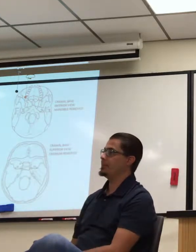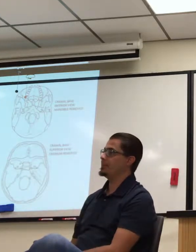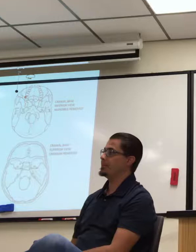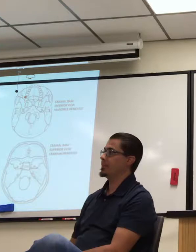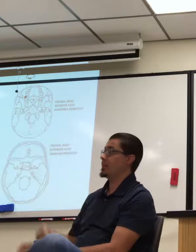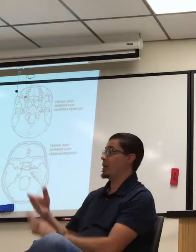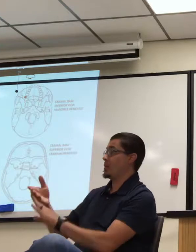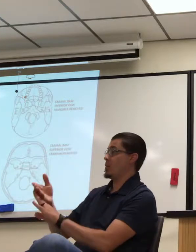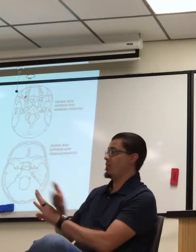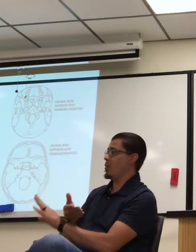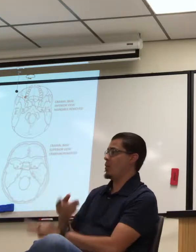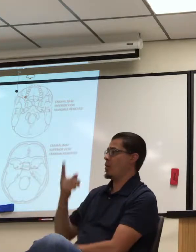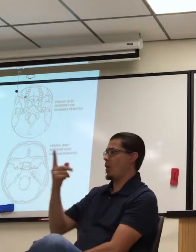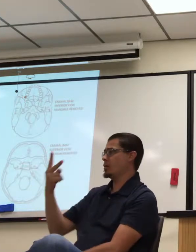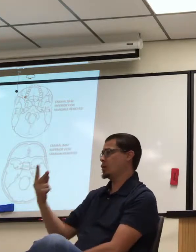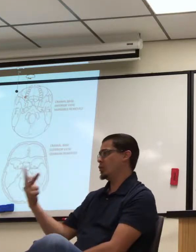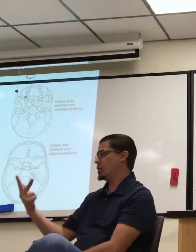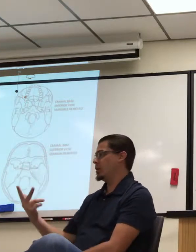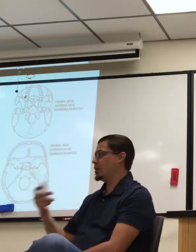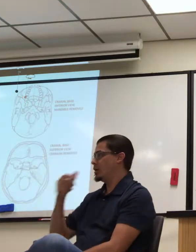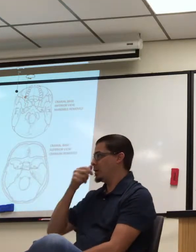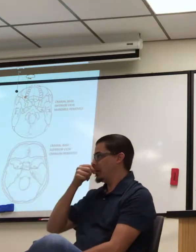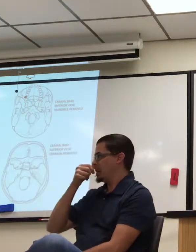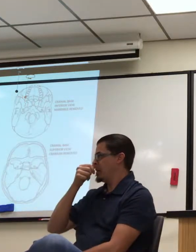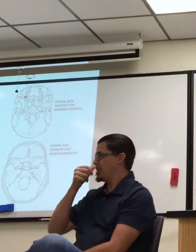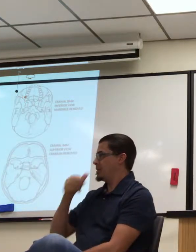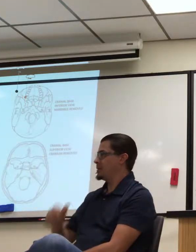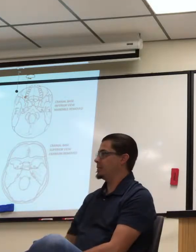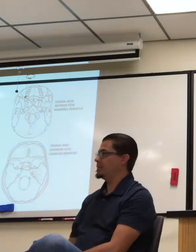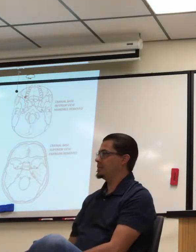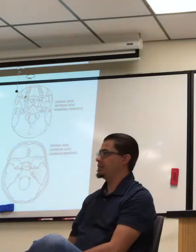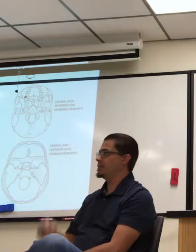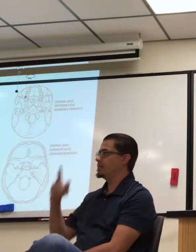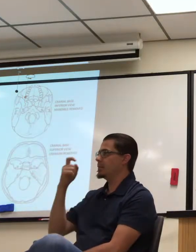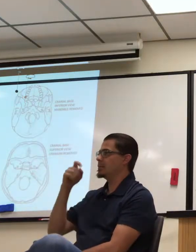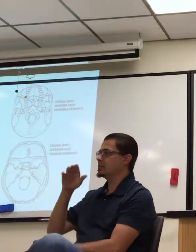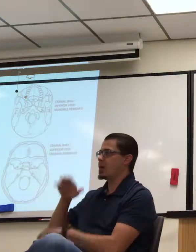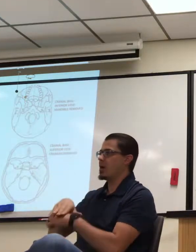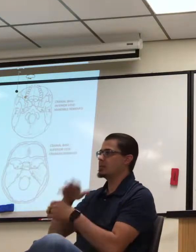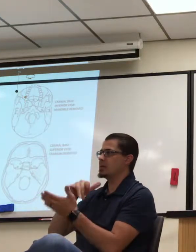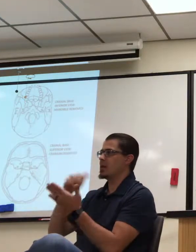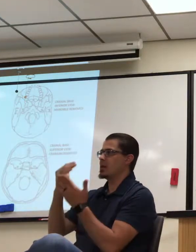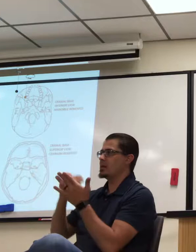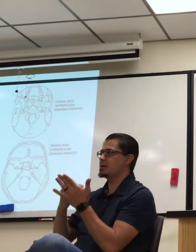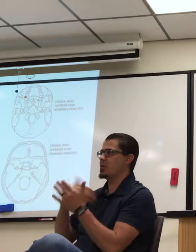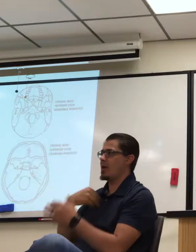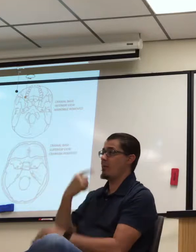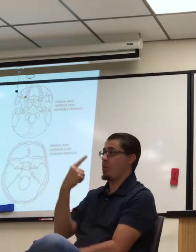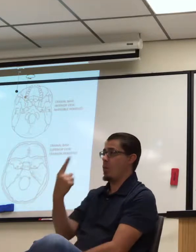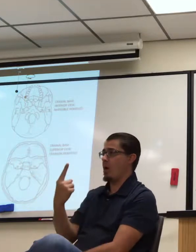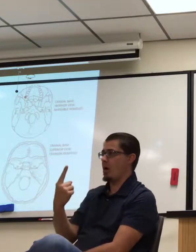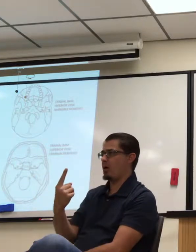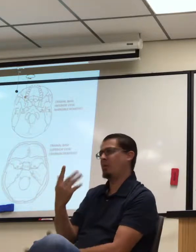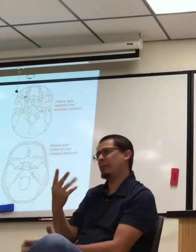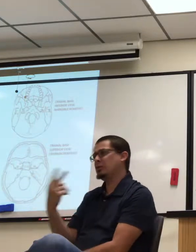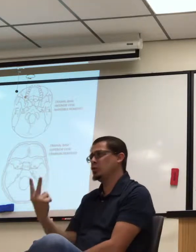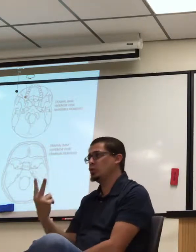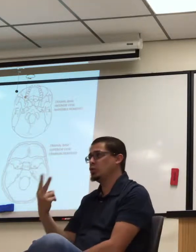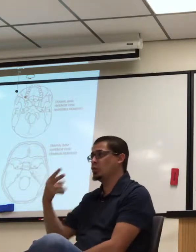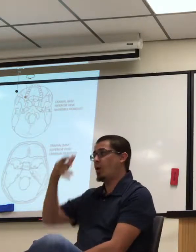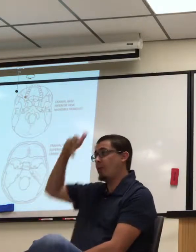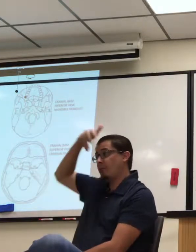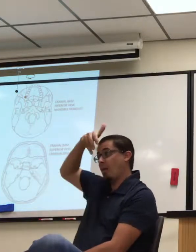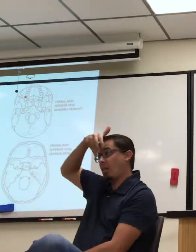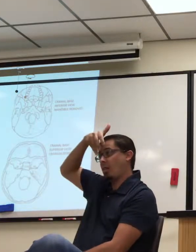And before I put a 1 or 2 next to it, because on the study list you have 1 or 2 frontal